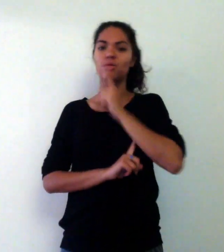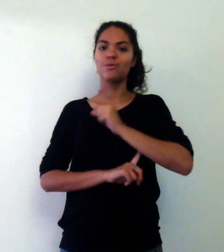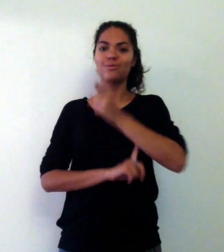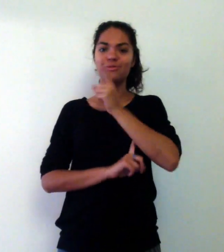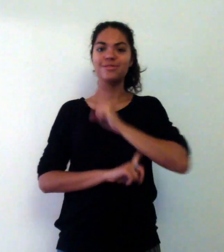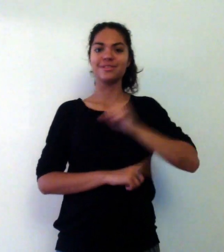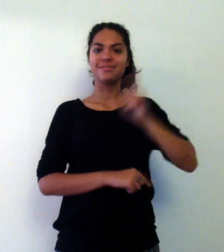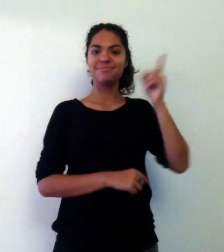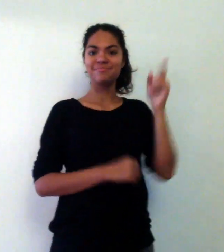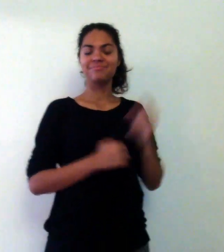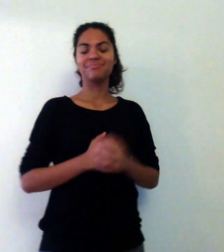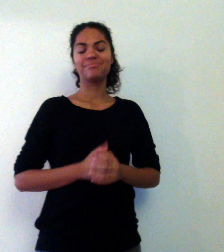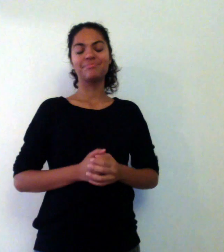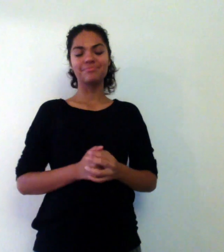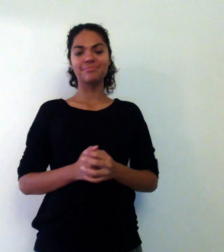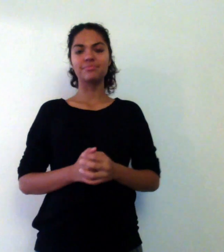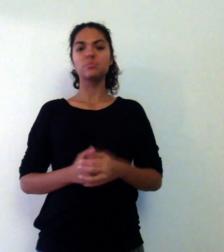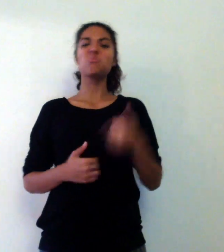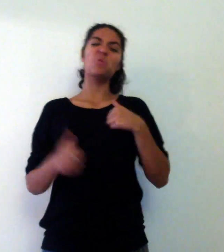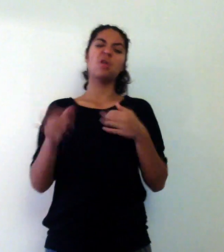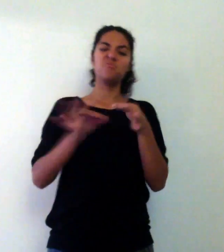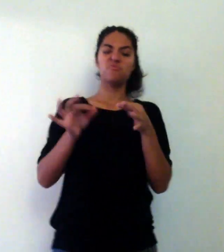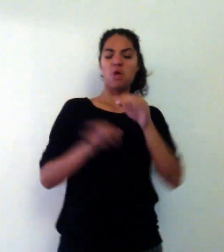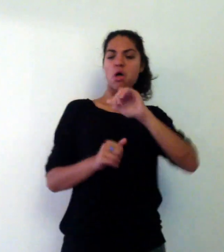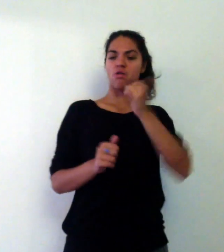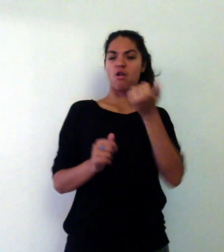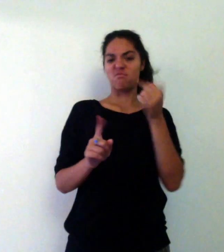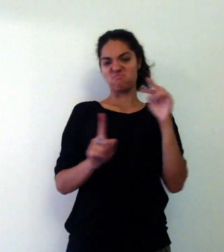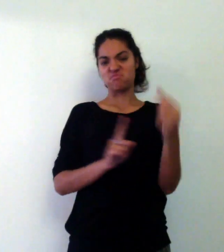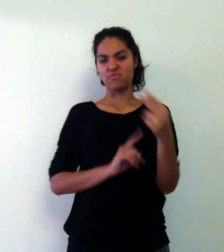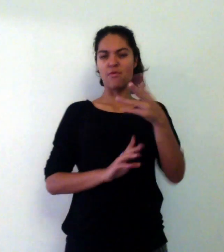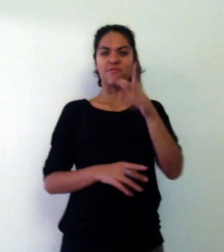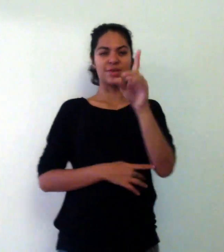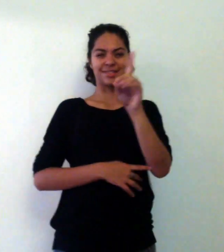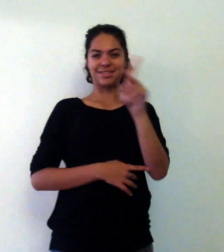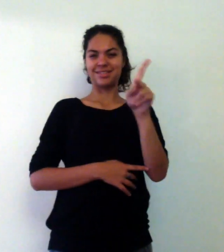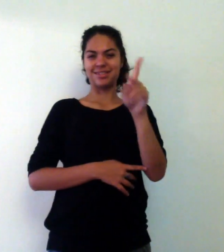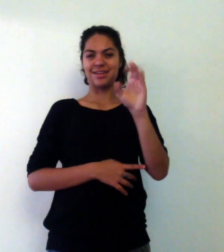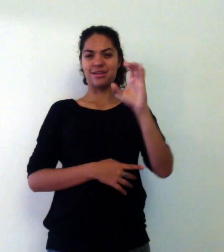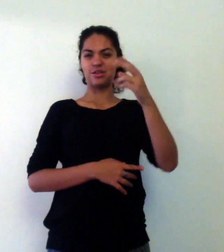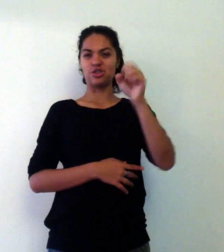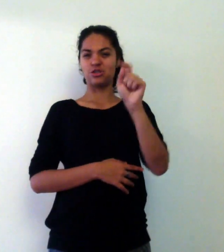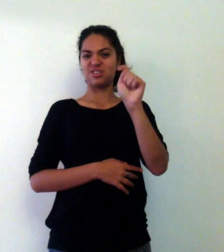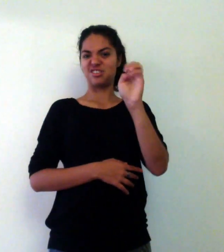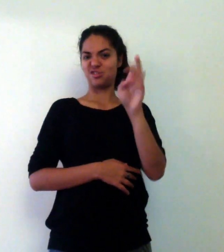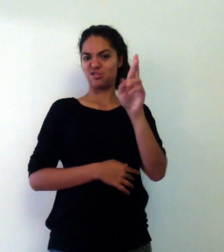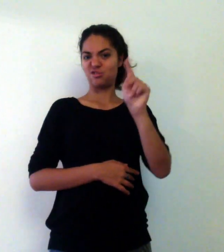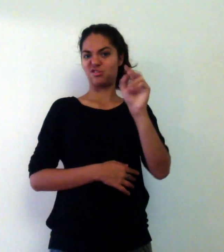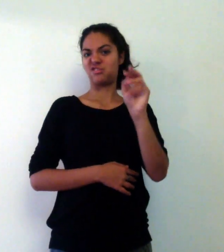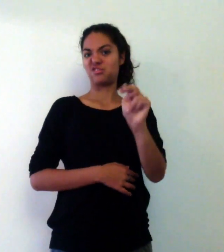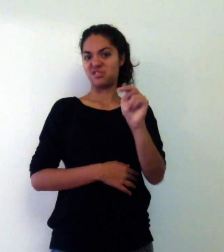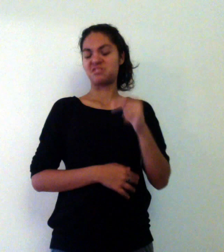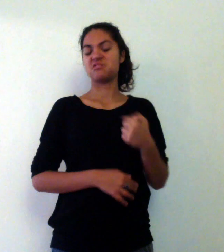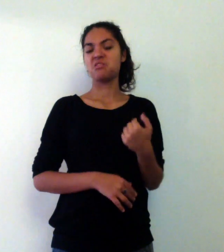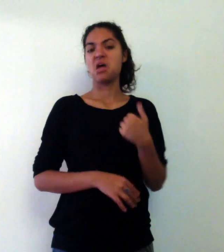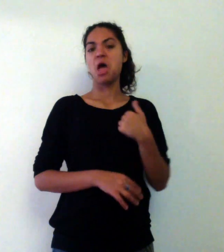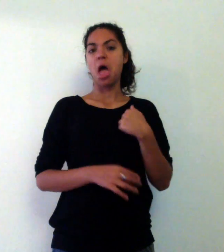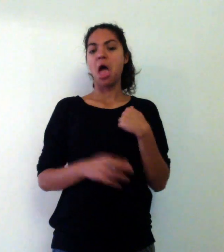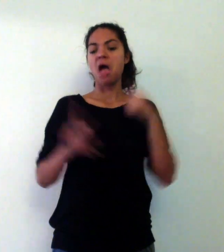the way G.K. Chesterton does. I'm indebted to him for this marvelous illustration. Tried it out with my children when they were young. It works. Take